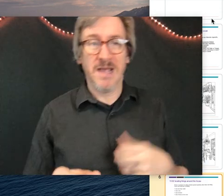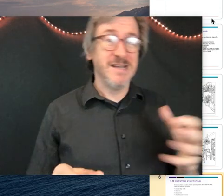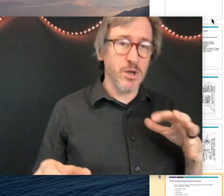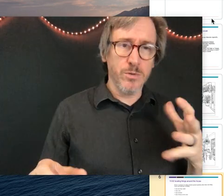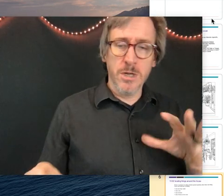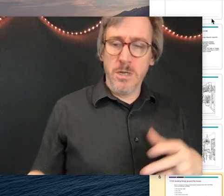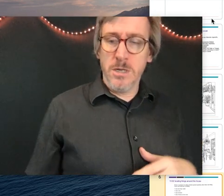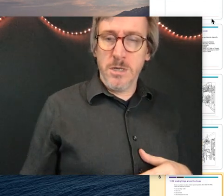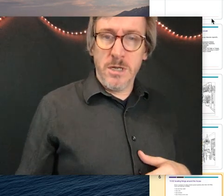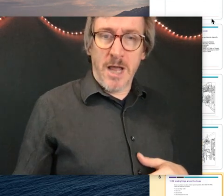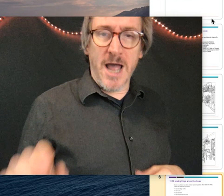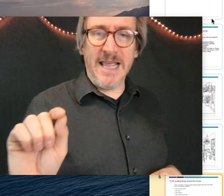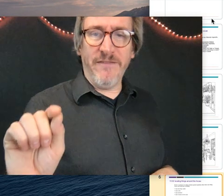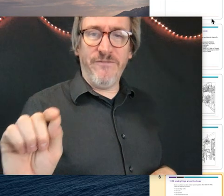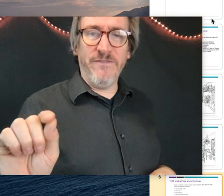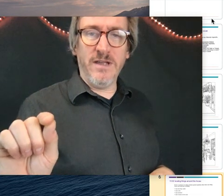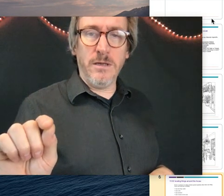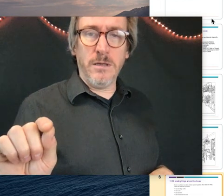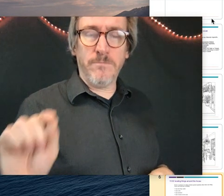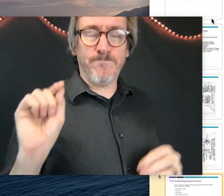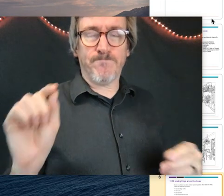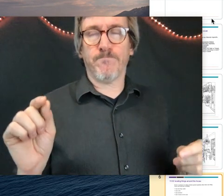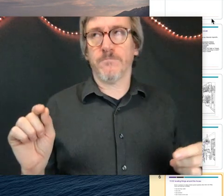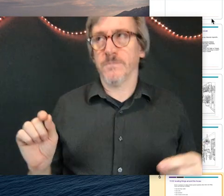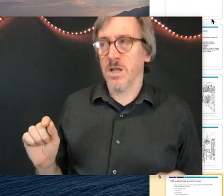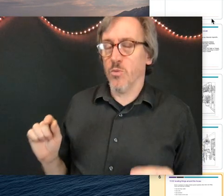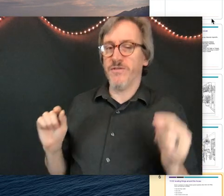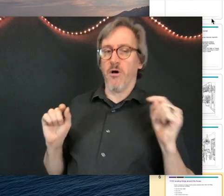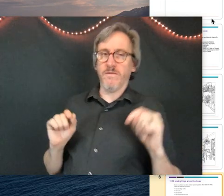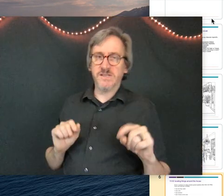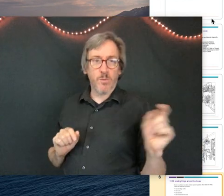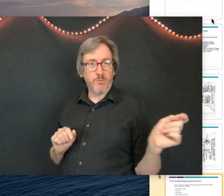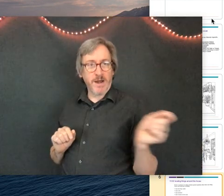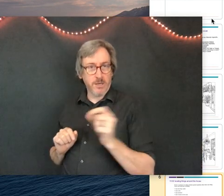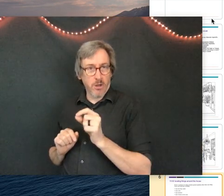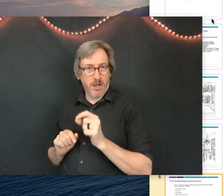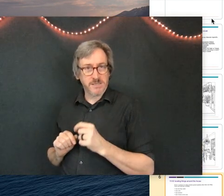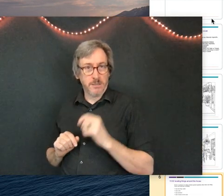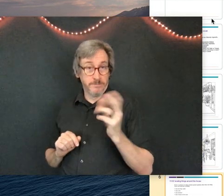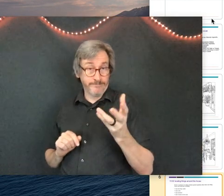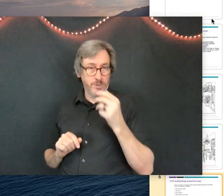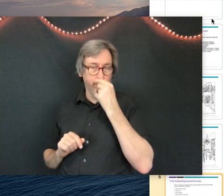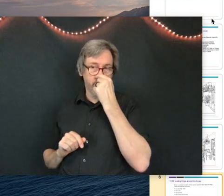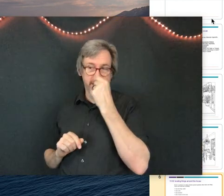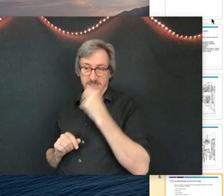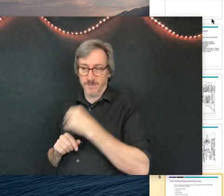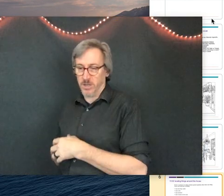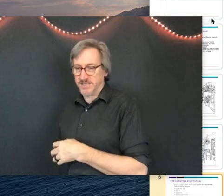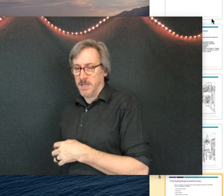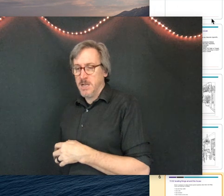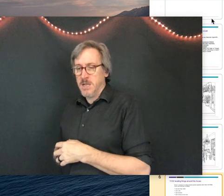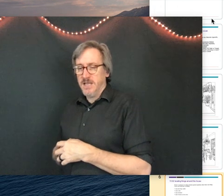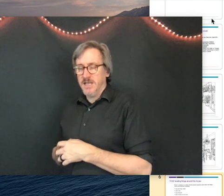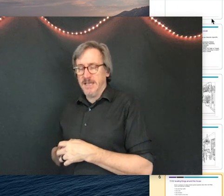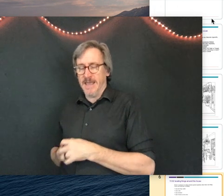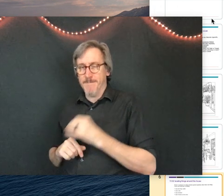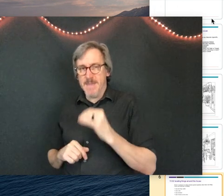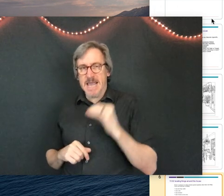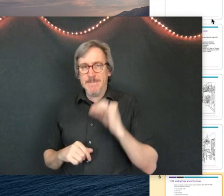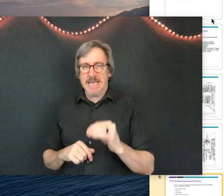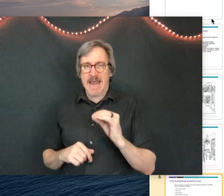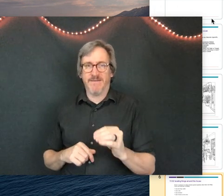Right. So if with all these, when we write in gloss, when the book presents them in gloss,